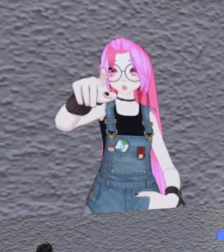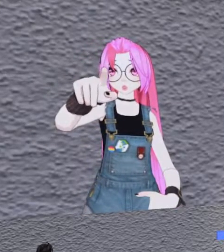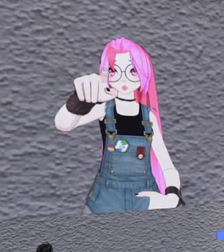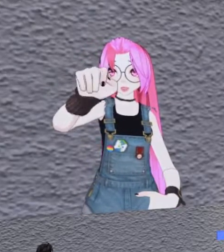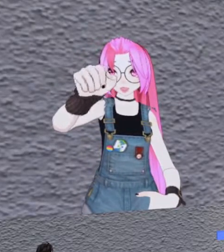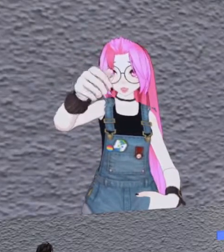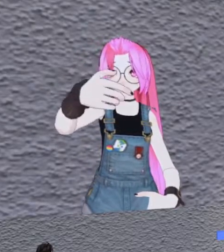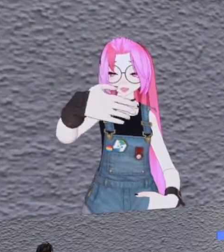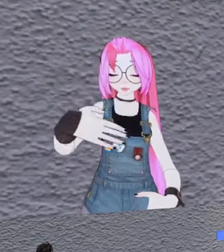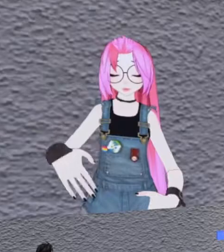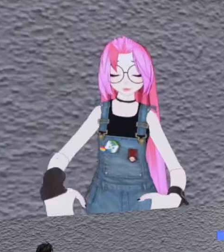Yeah, go for it.